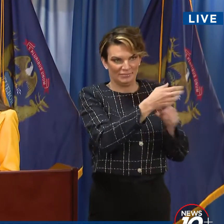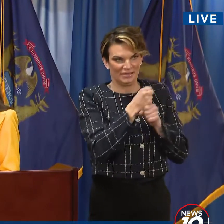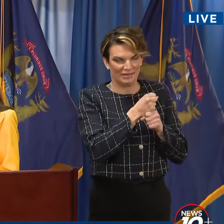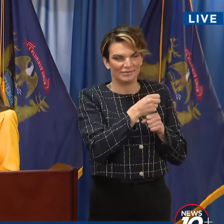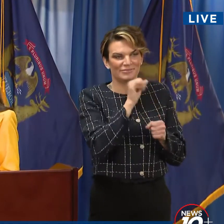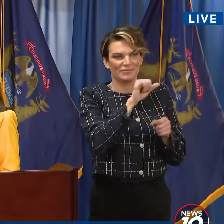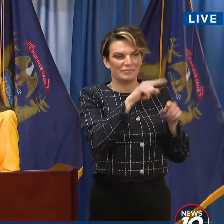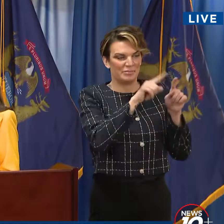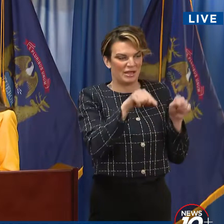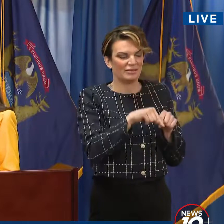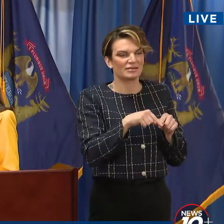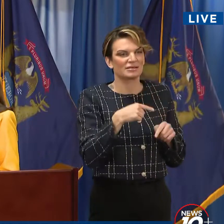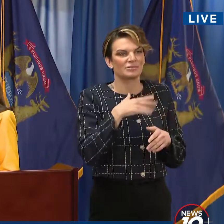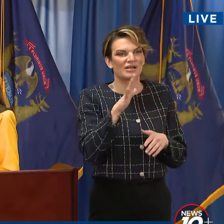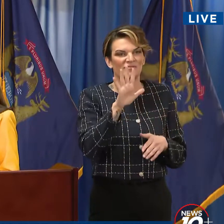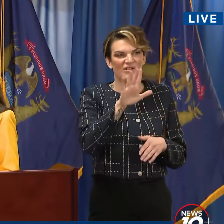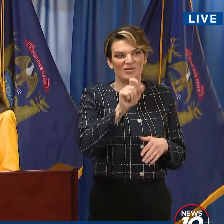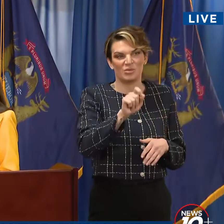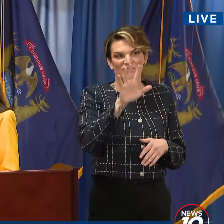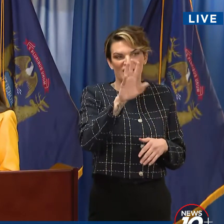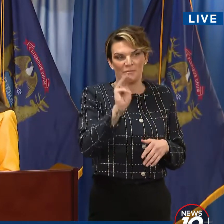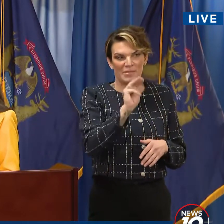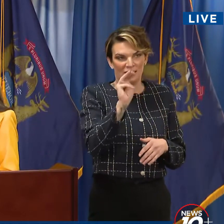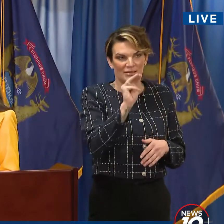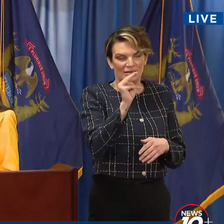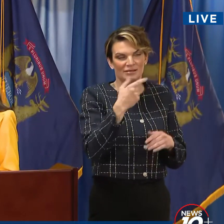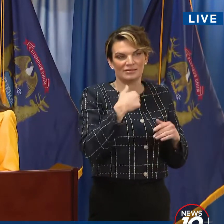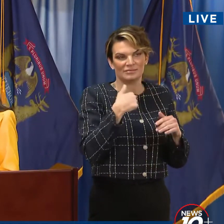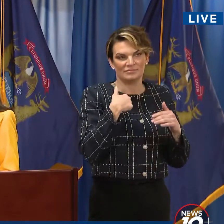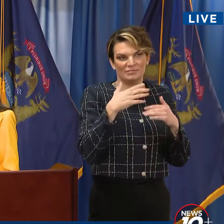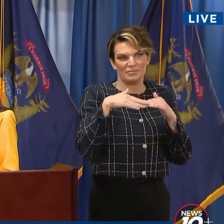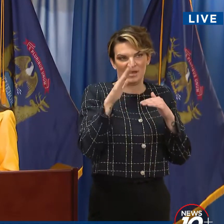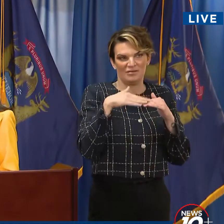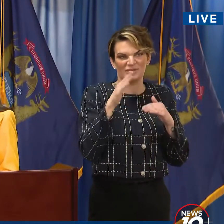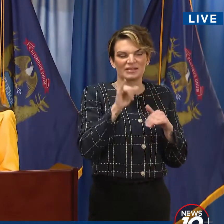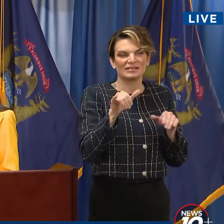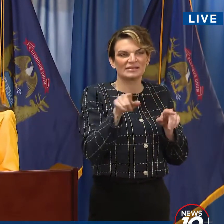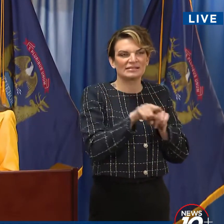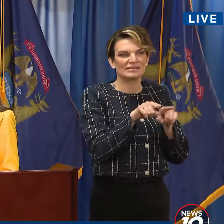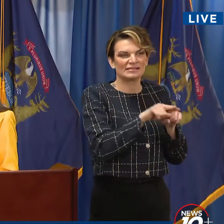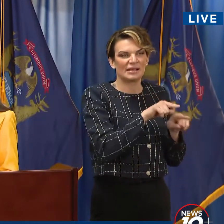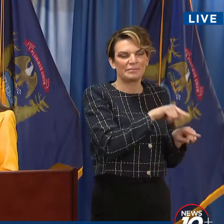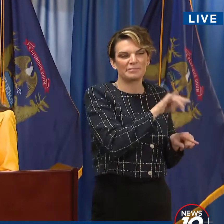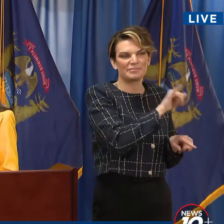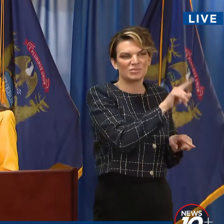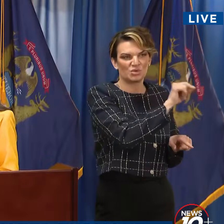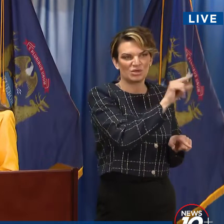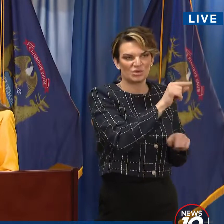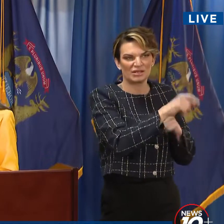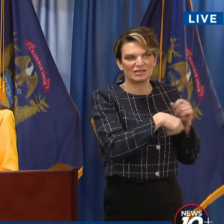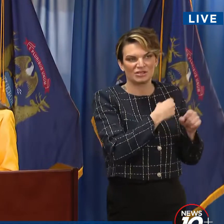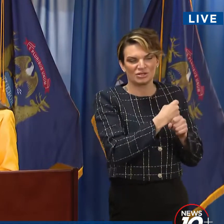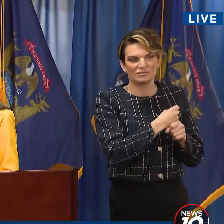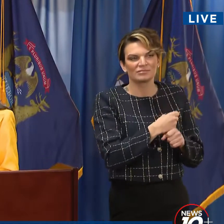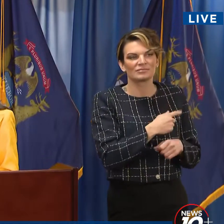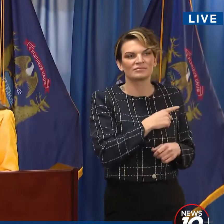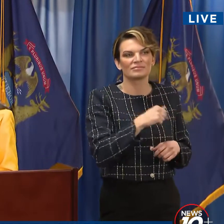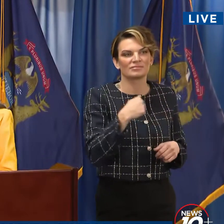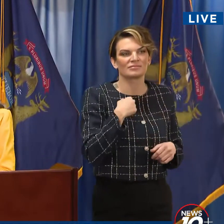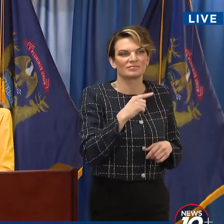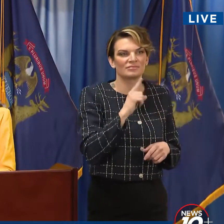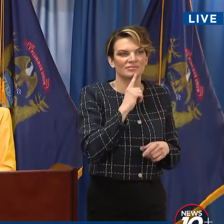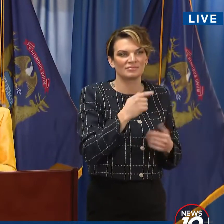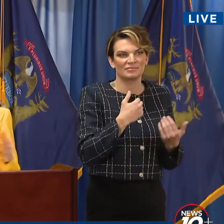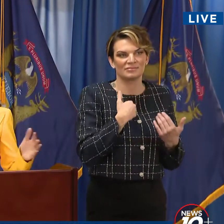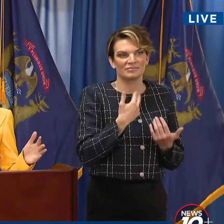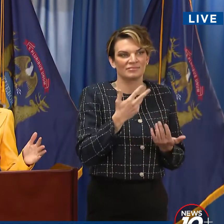least above 5.5 million, which is where we were in 2020. So the way we're looking at it, as I mentioned, is we've really now